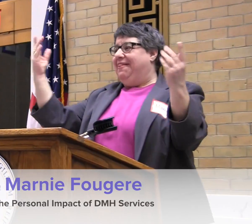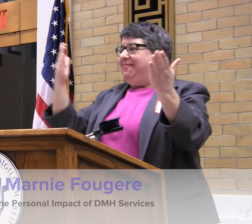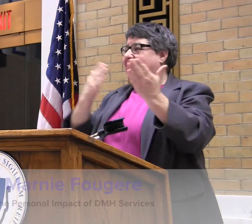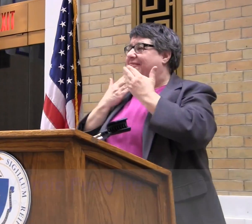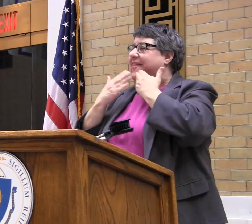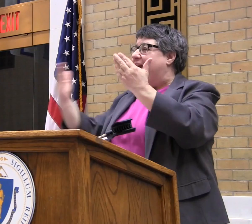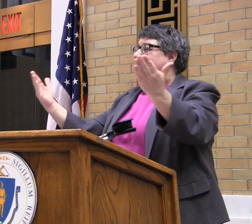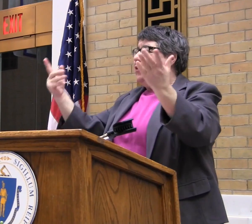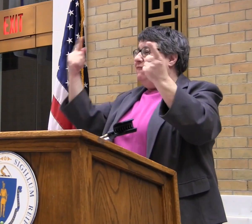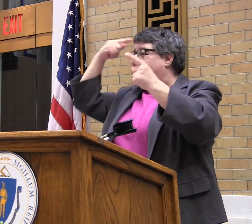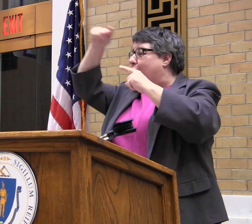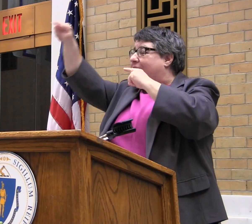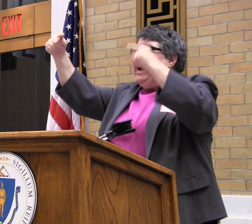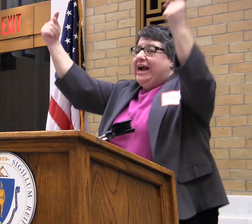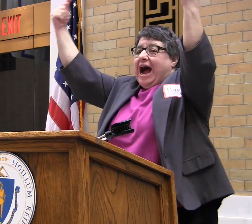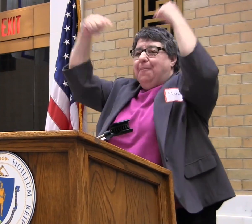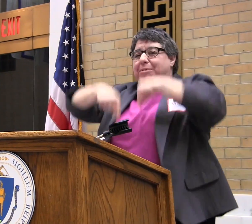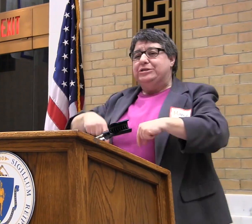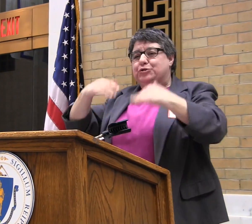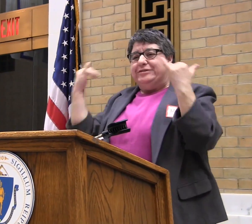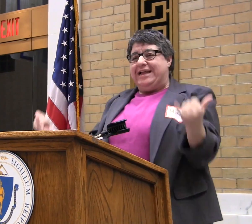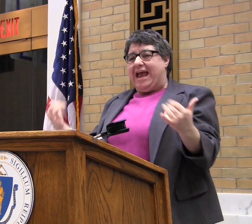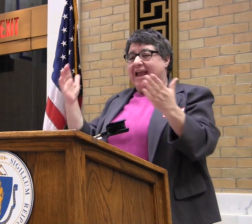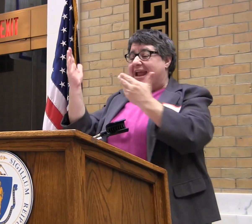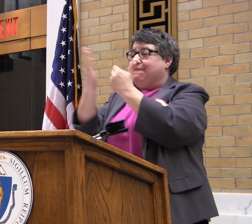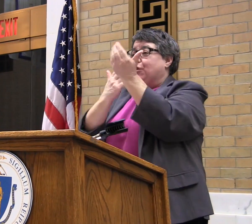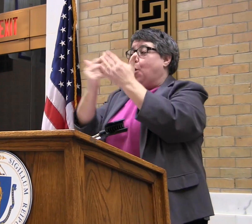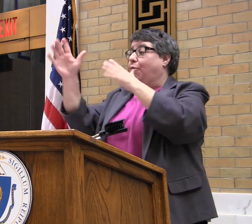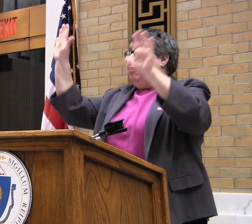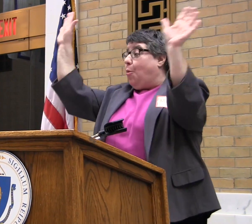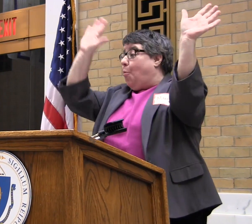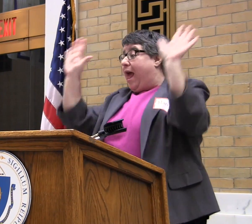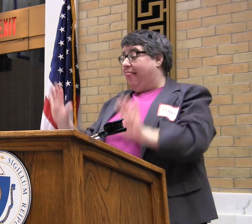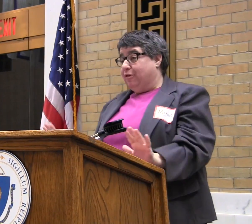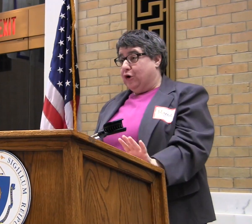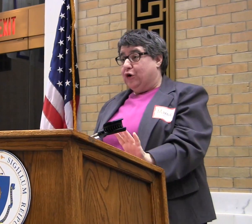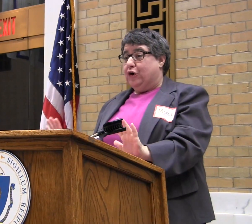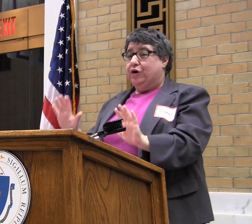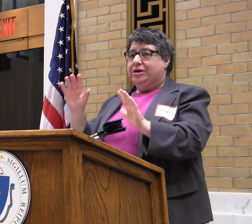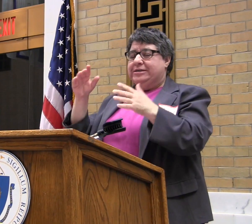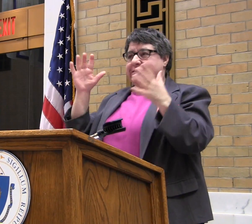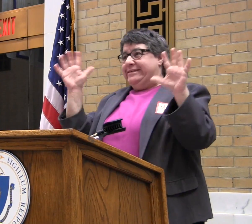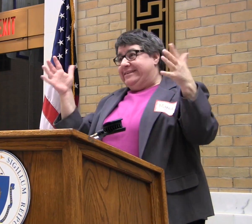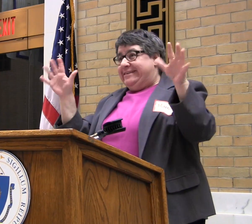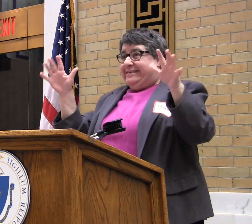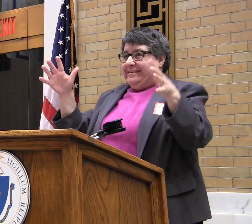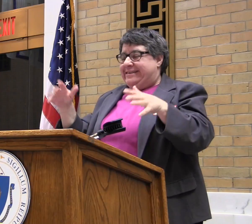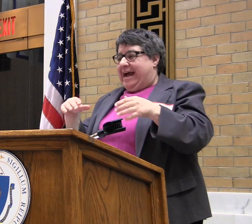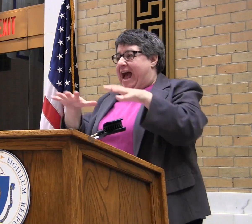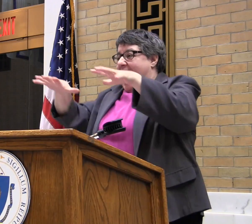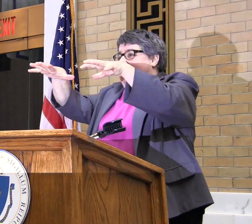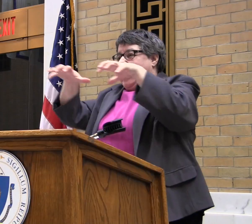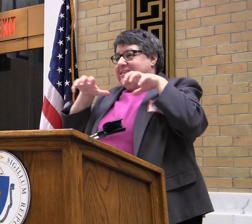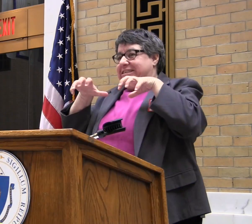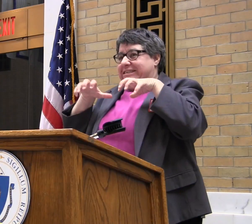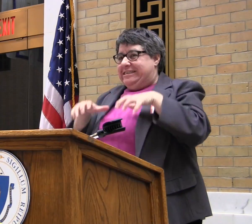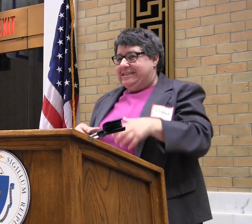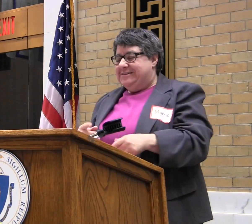Hello everyone. Good morning. Thank you for coming to today's event, even though the weather outside is icy